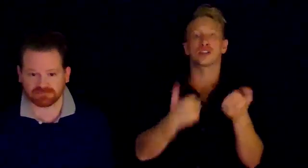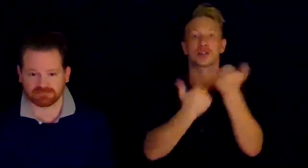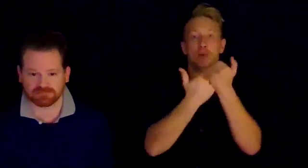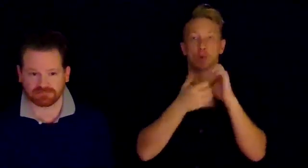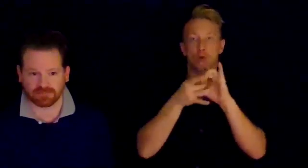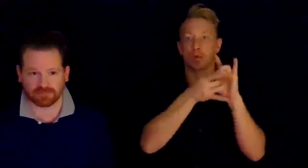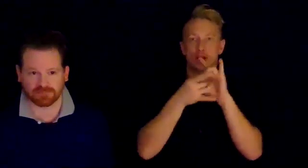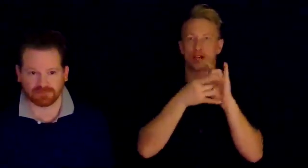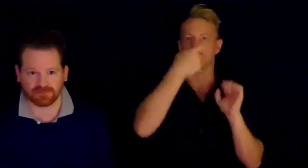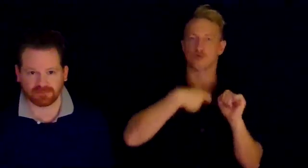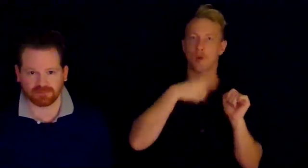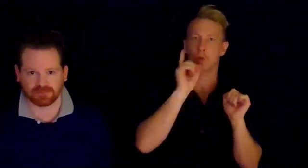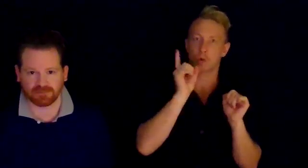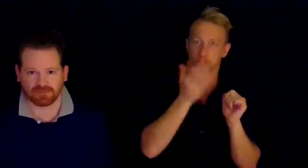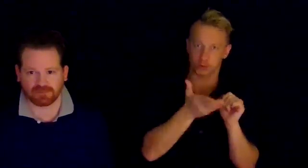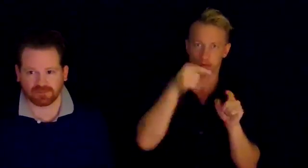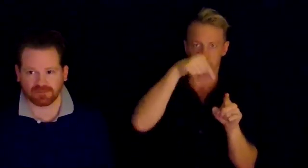coordinator,